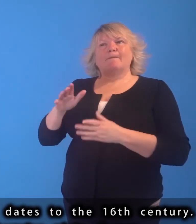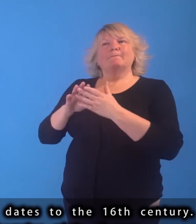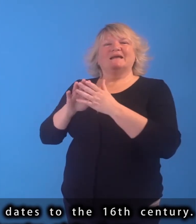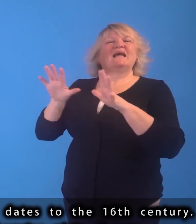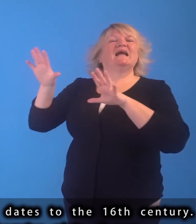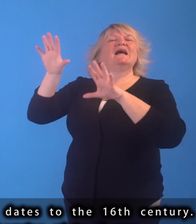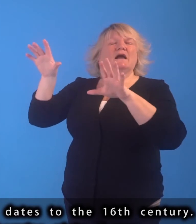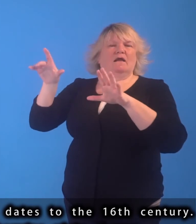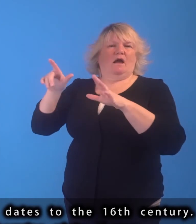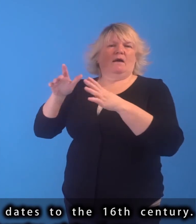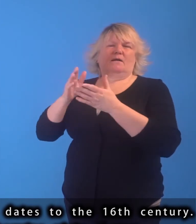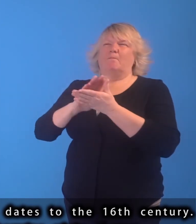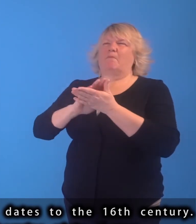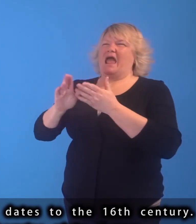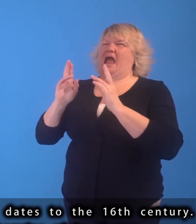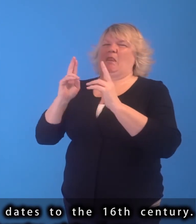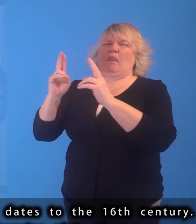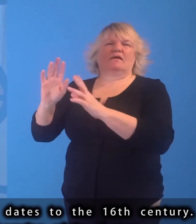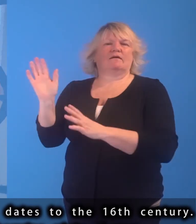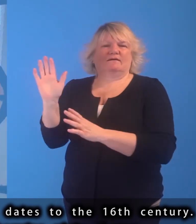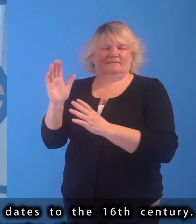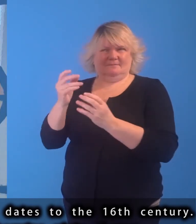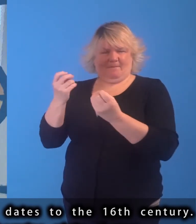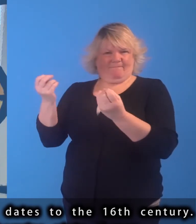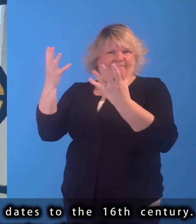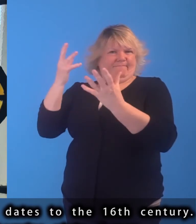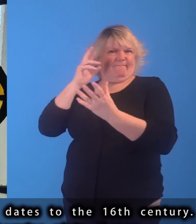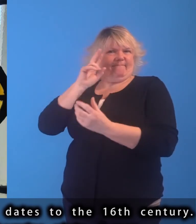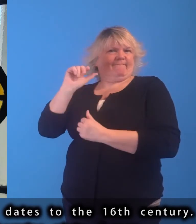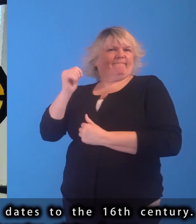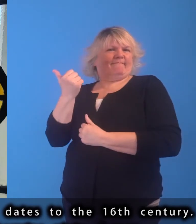the dining room was decorated accordingly.